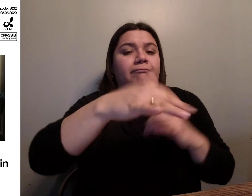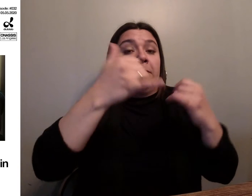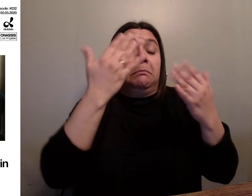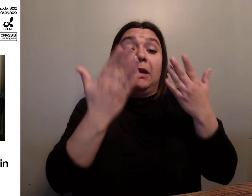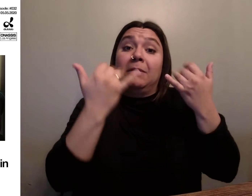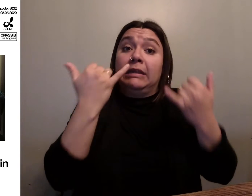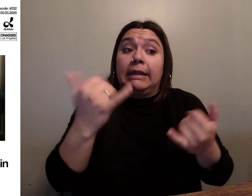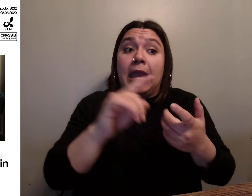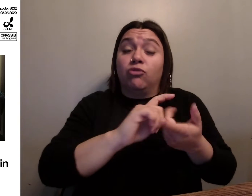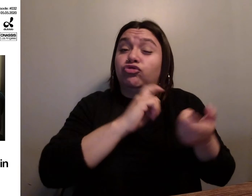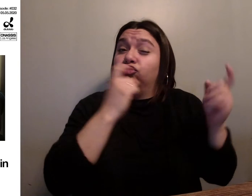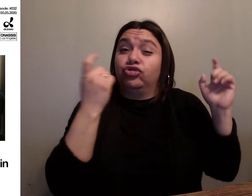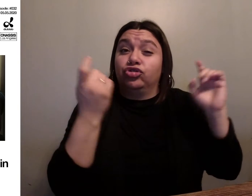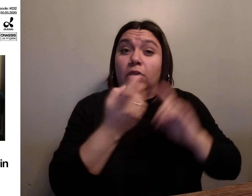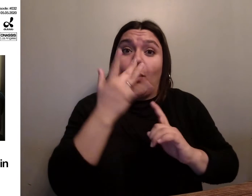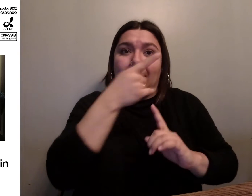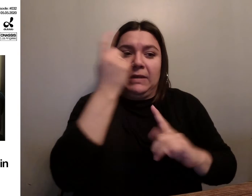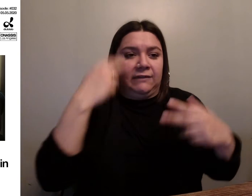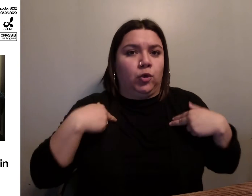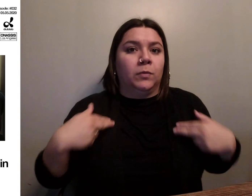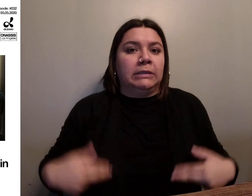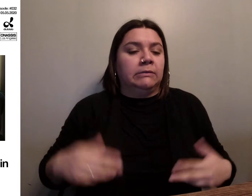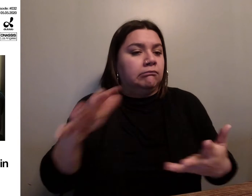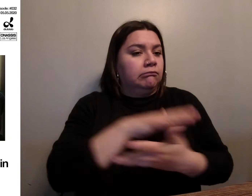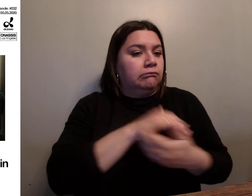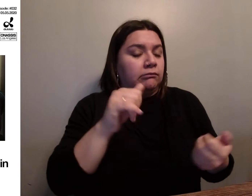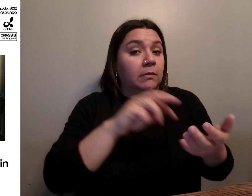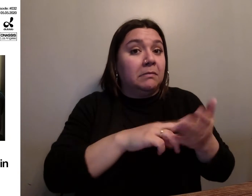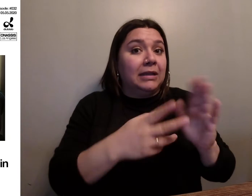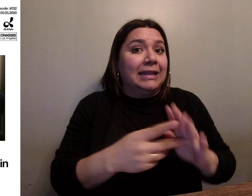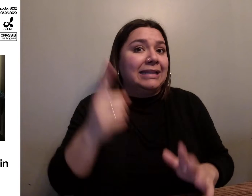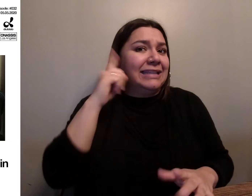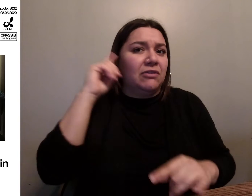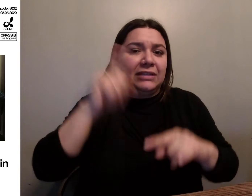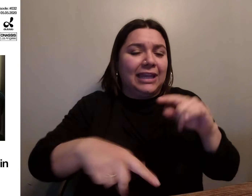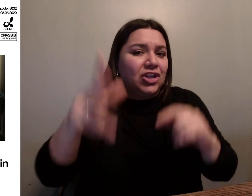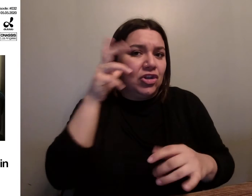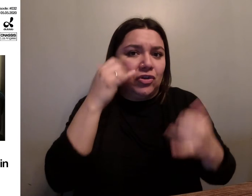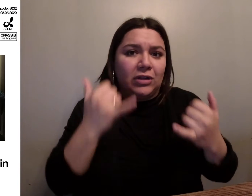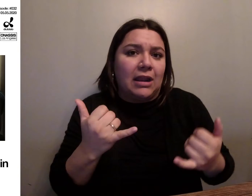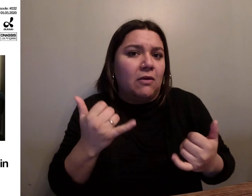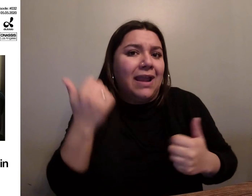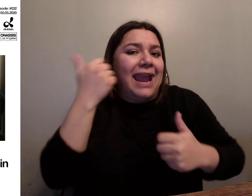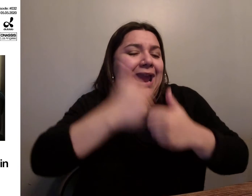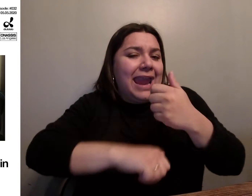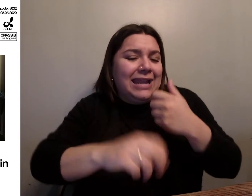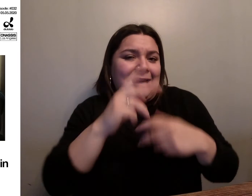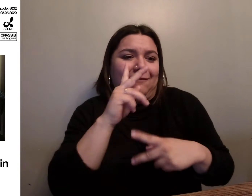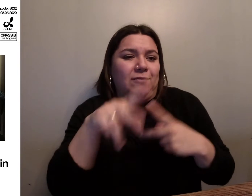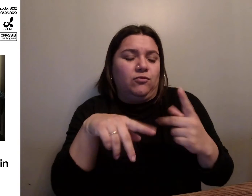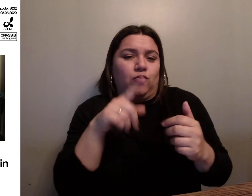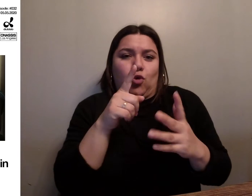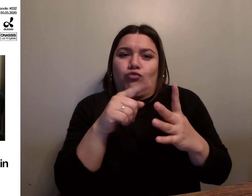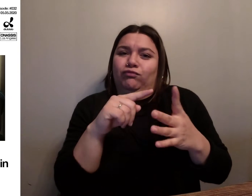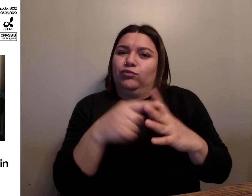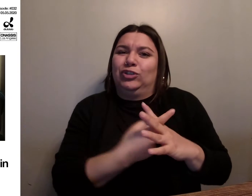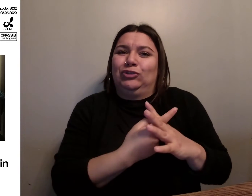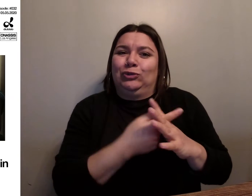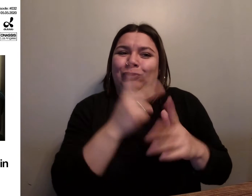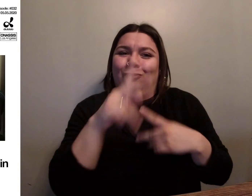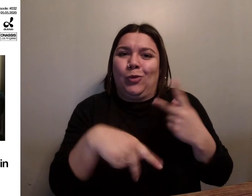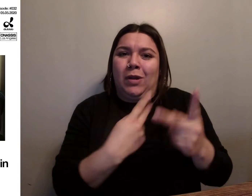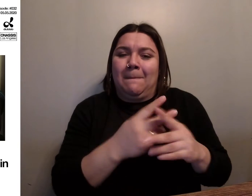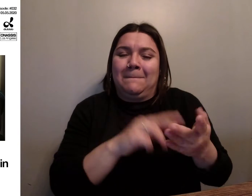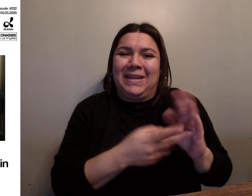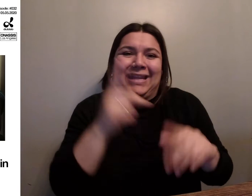be heard in any of their original form. So it's unrecognizable. One of the neat things about this archive